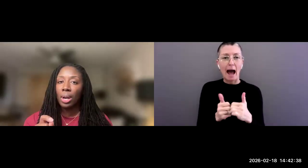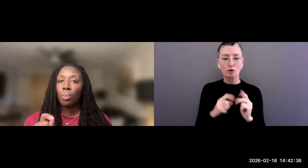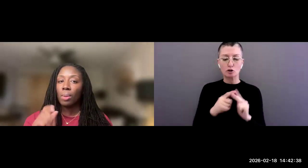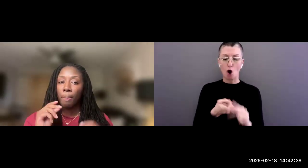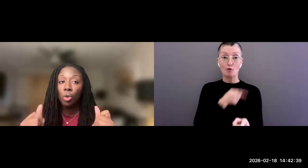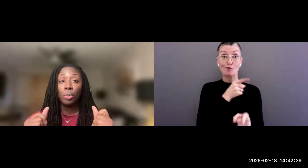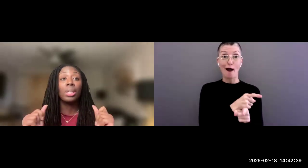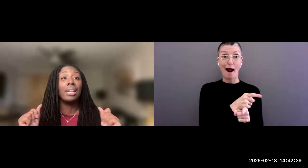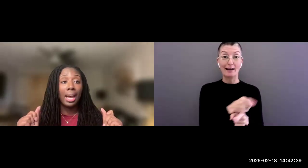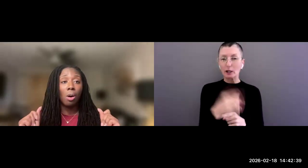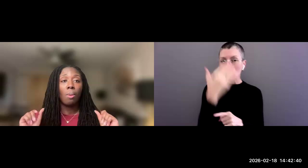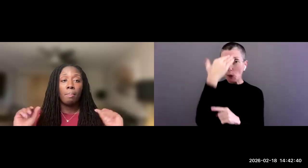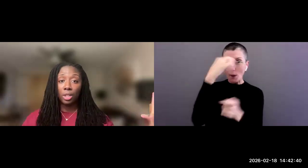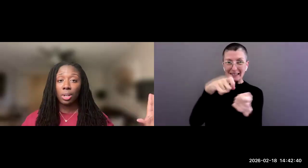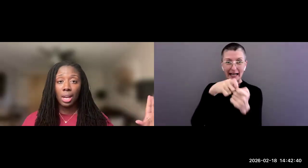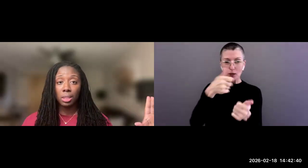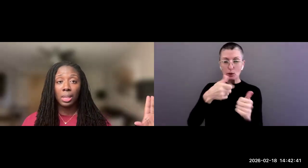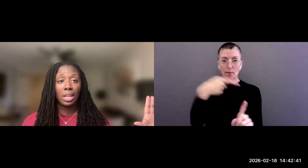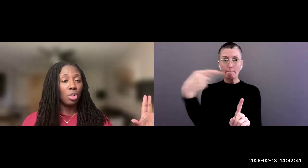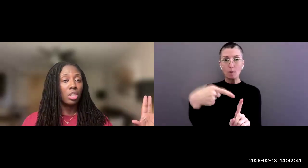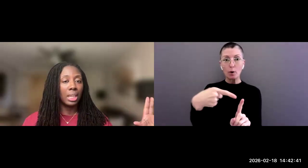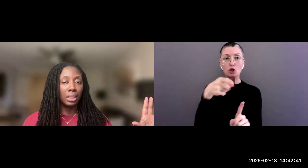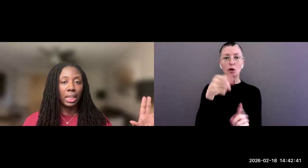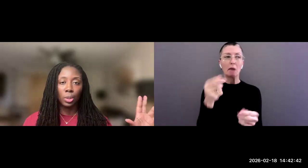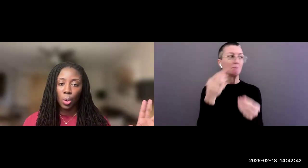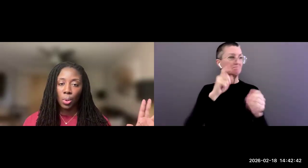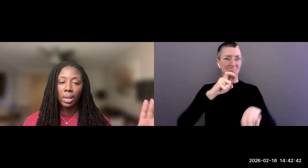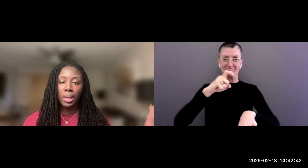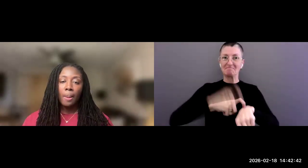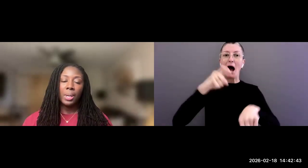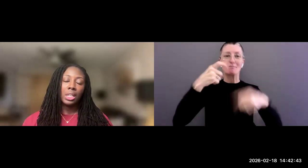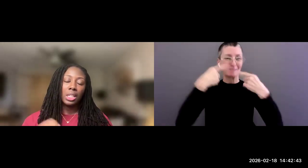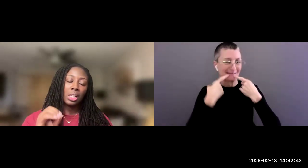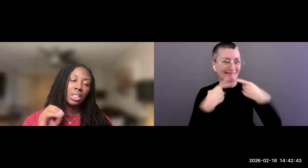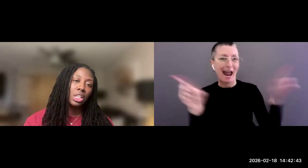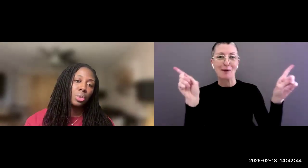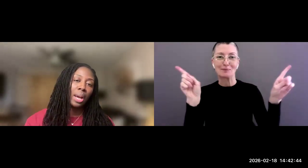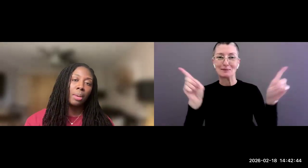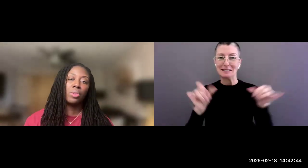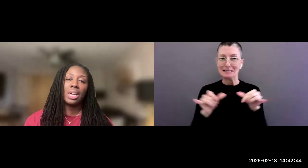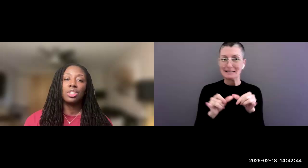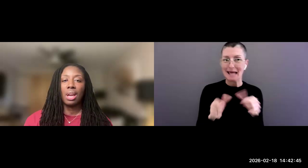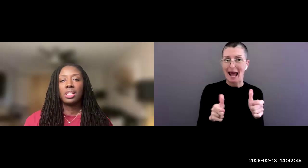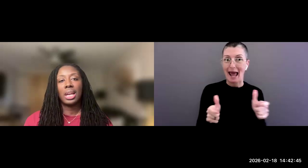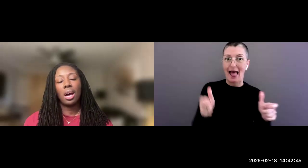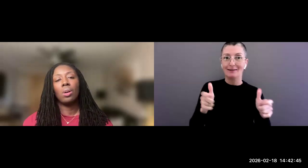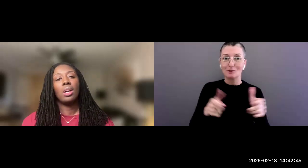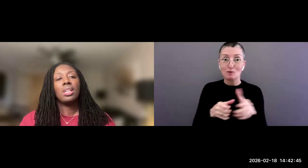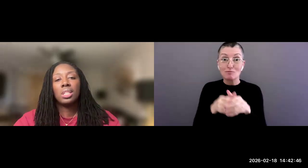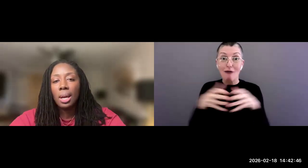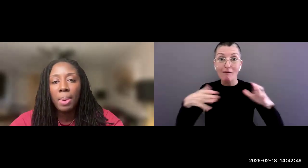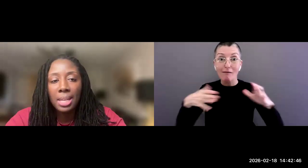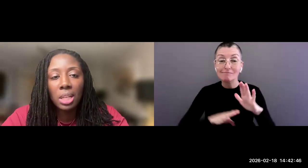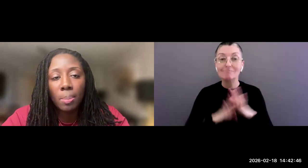exactly at the point where, boom, you can now make your announcement and start scaling and growing. But it's going to teach you how to build that strategy